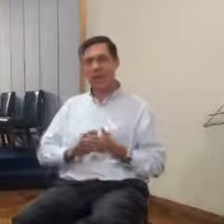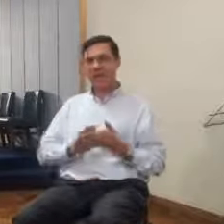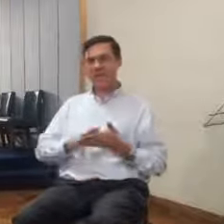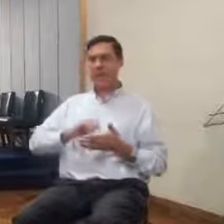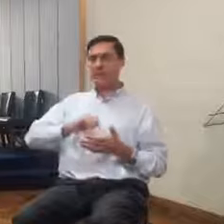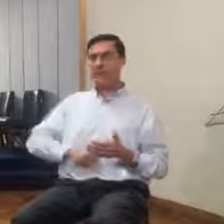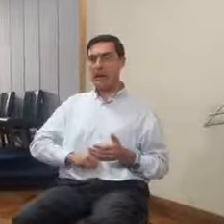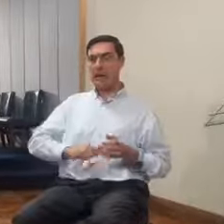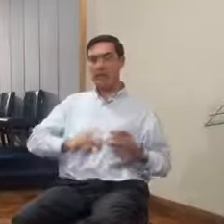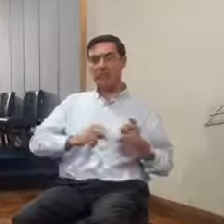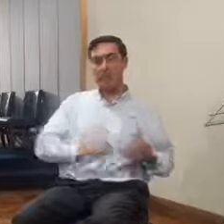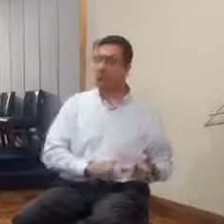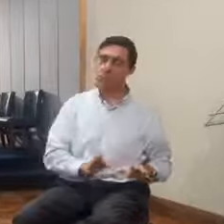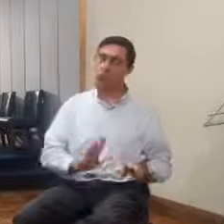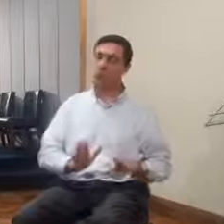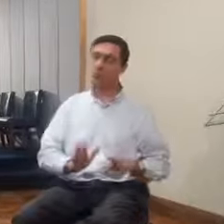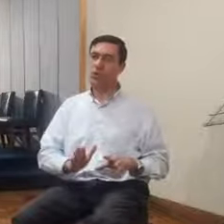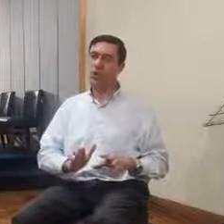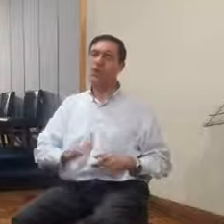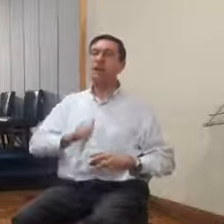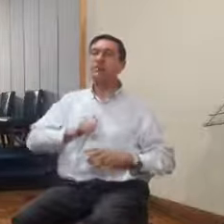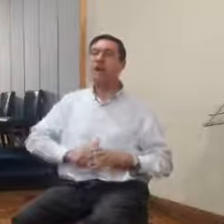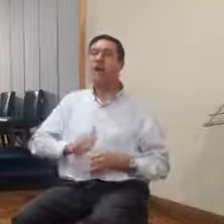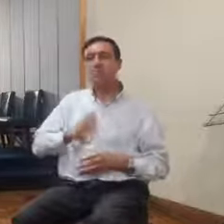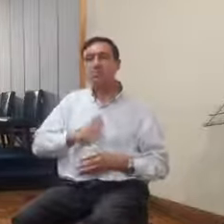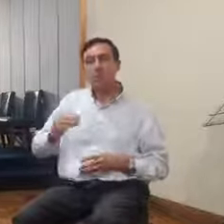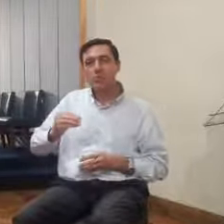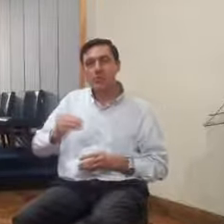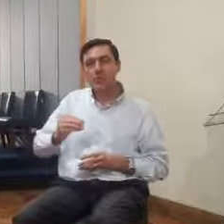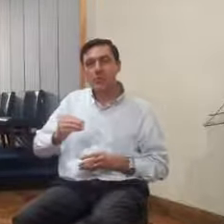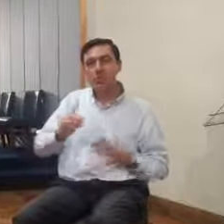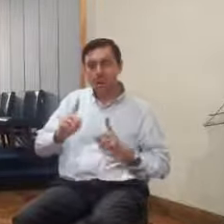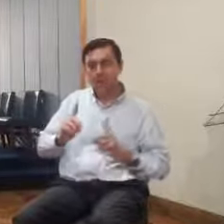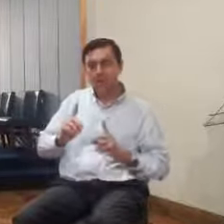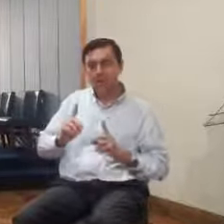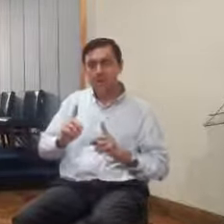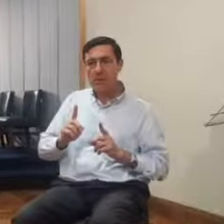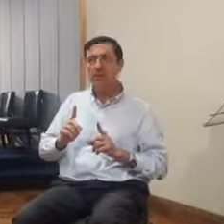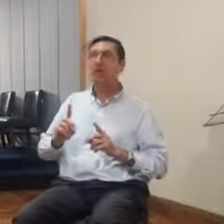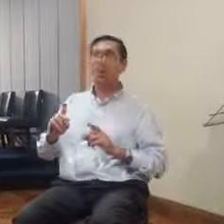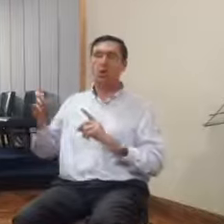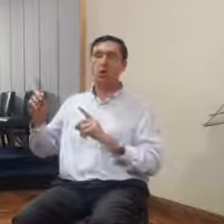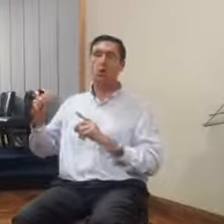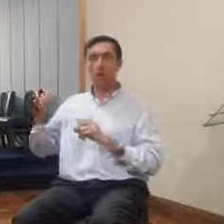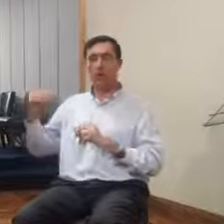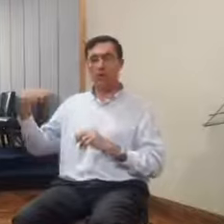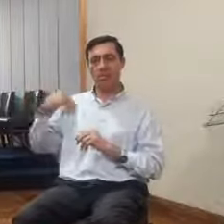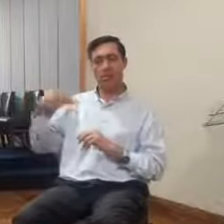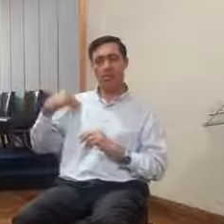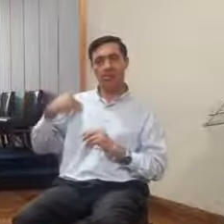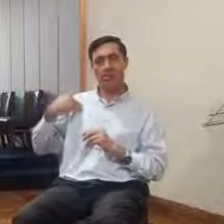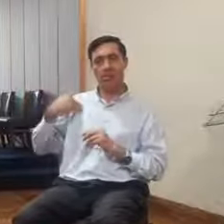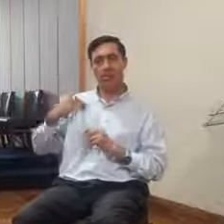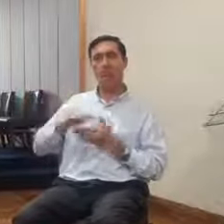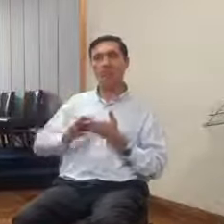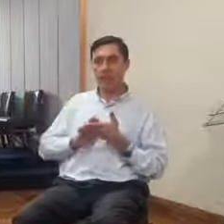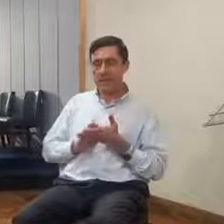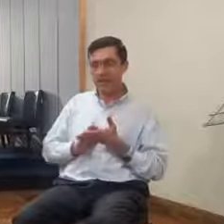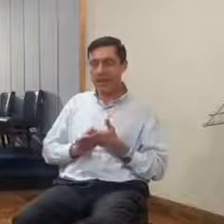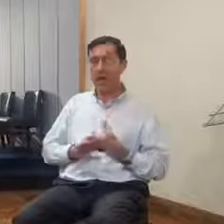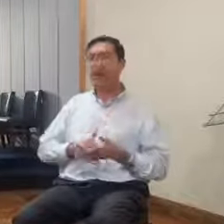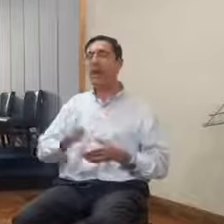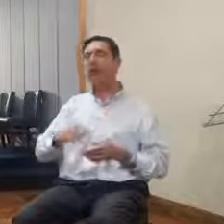keep us alive in famine and never leave us without the resources, and we don't actually take them appreciatively and gratefully and